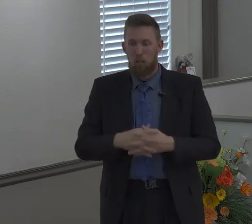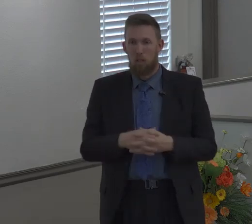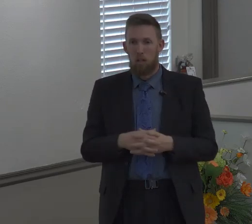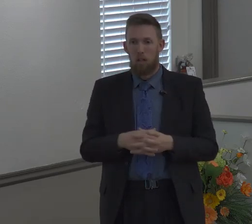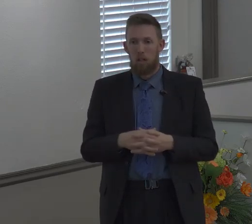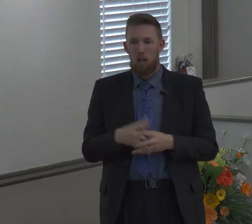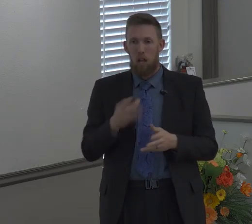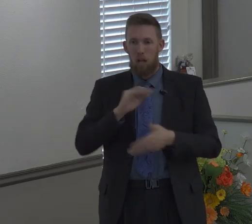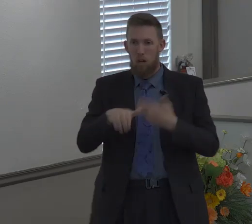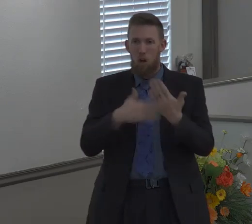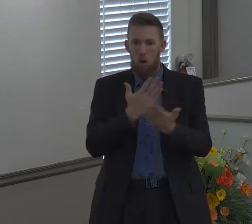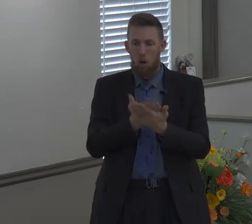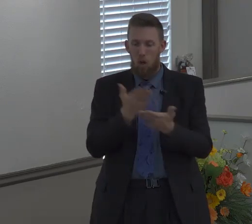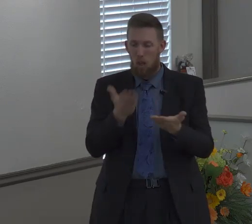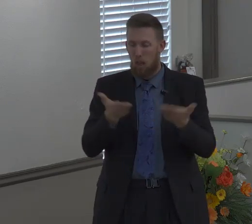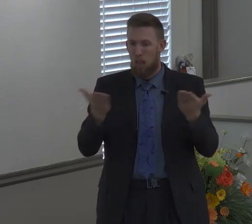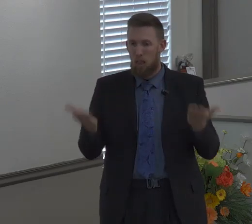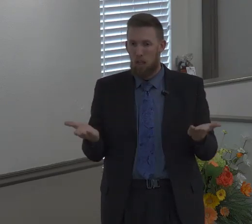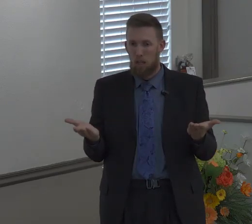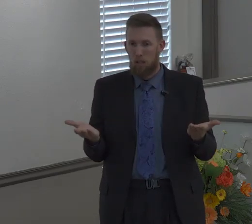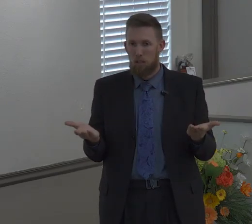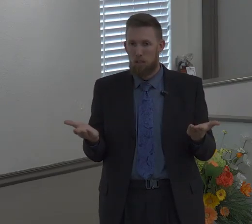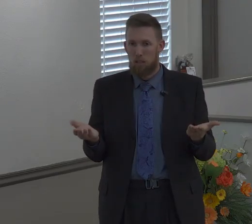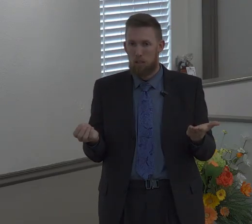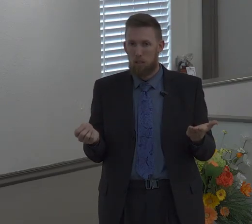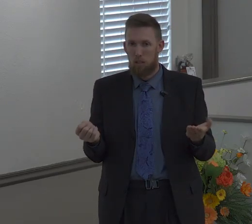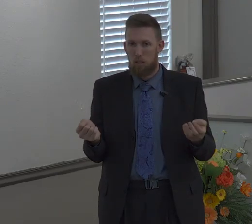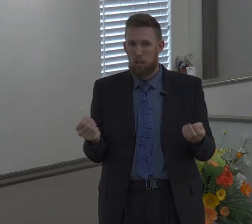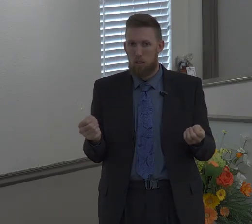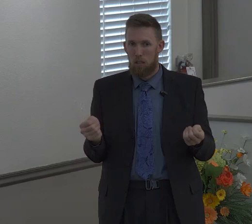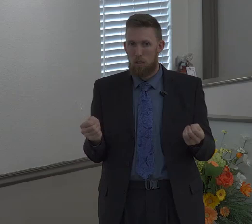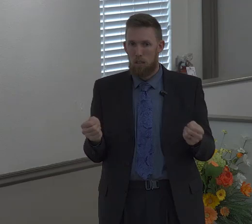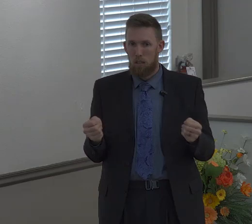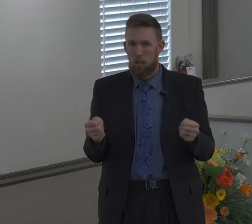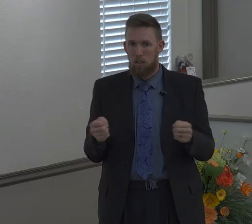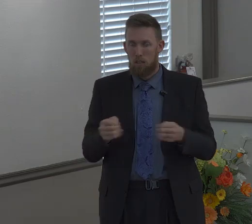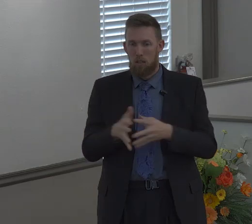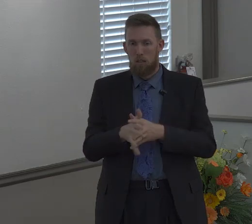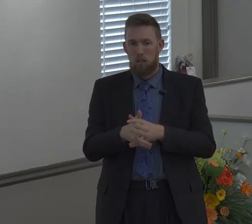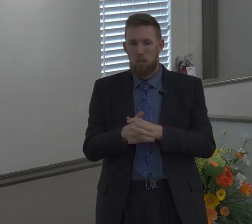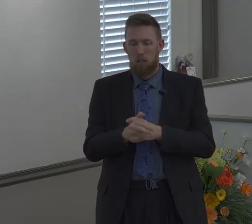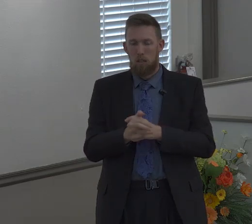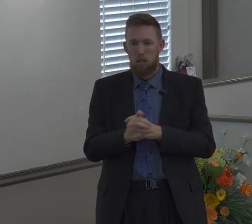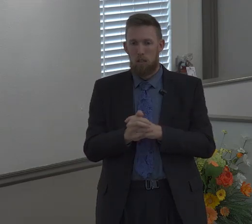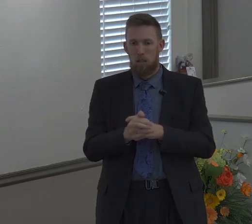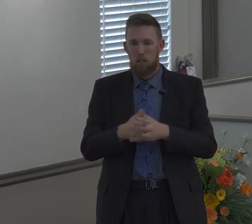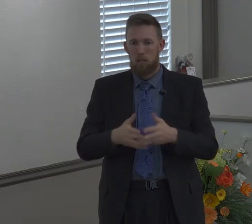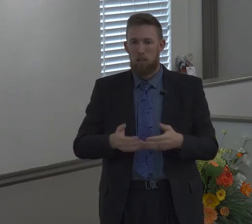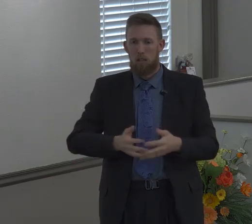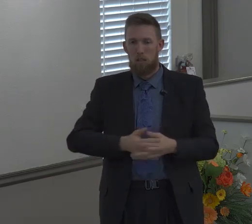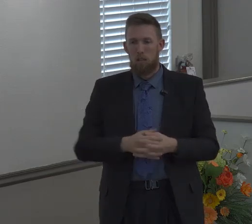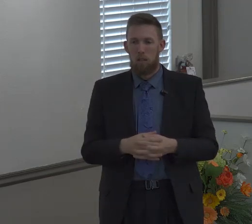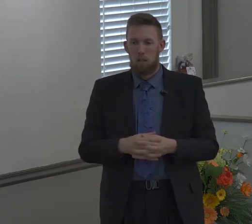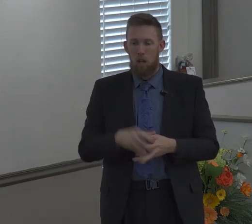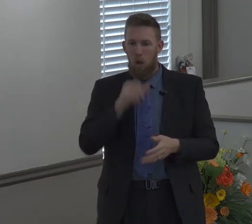participle in the Greek. It really, if you were going to translate it in the Greek, it would say, old things are passing away.